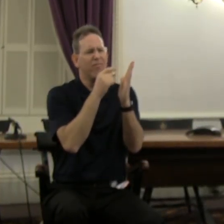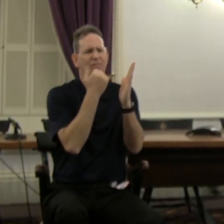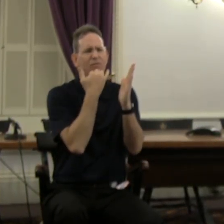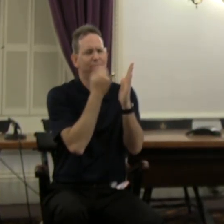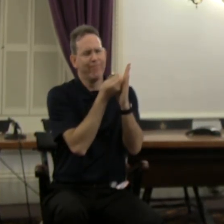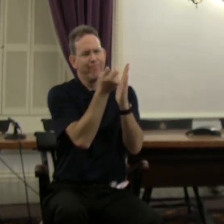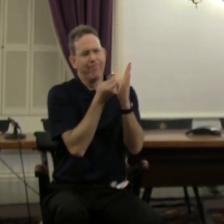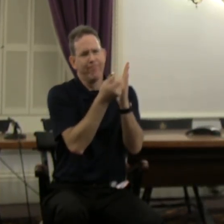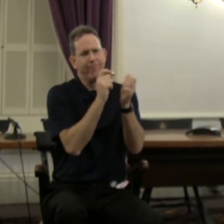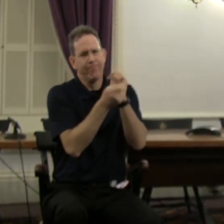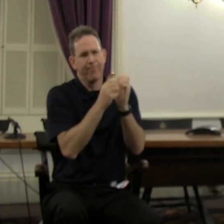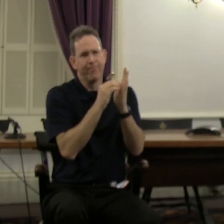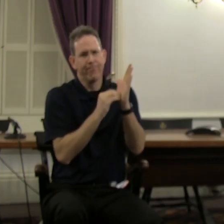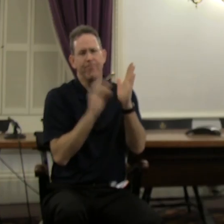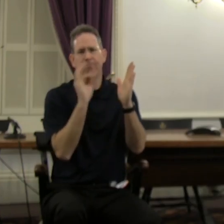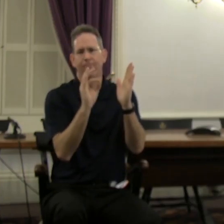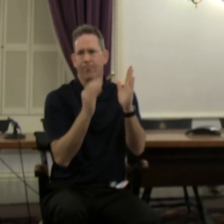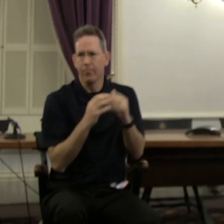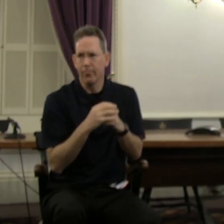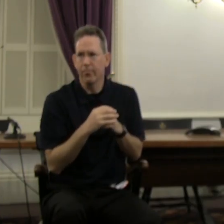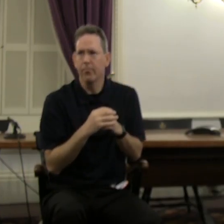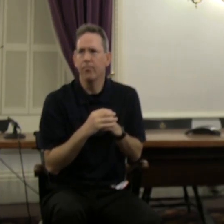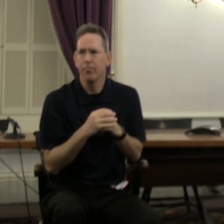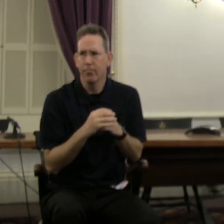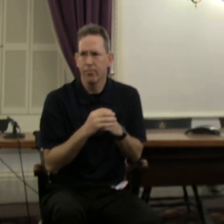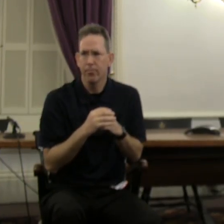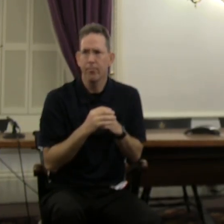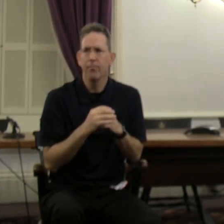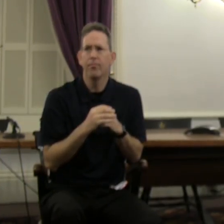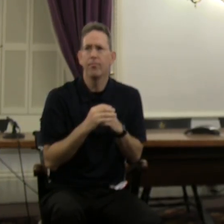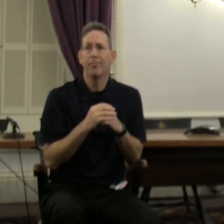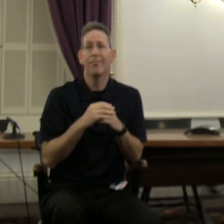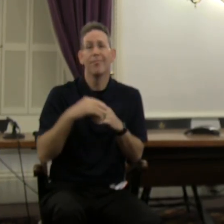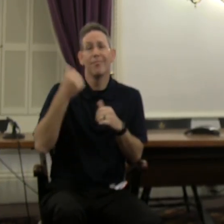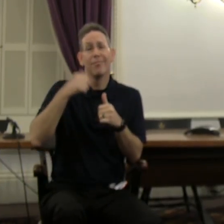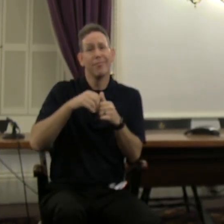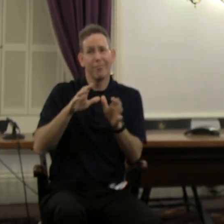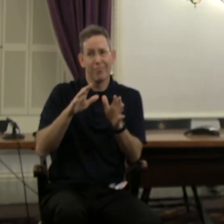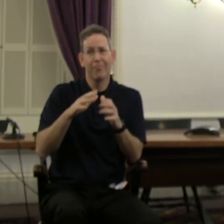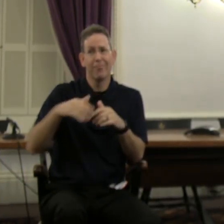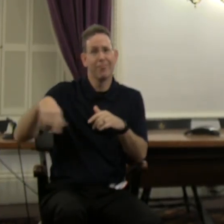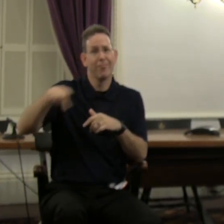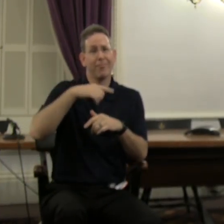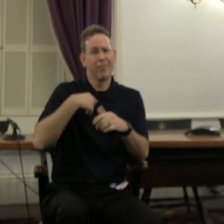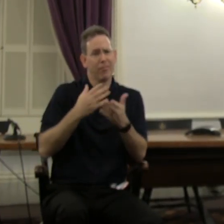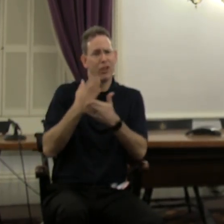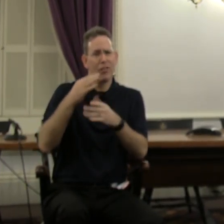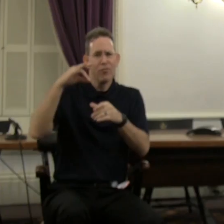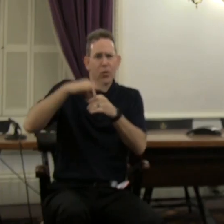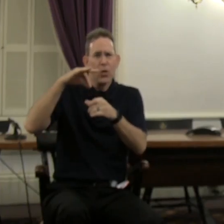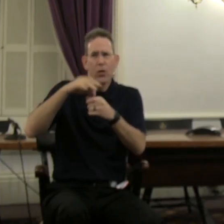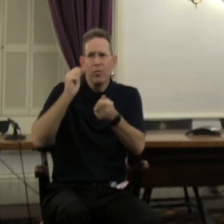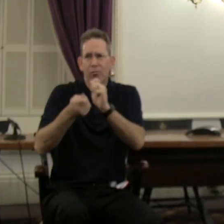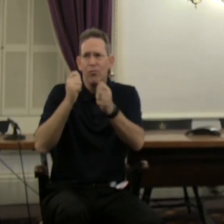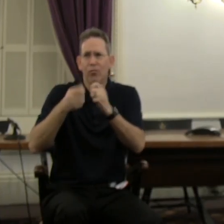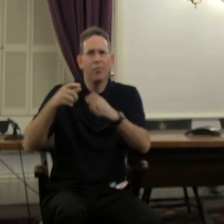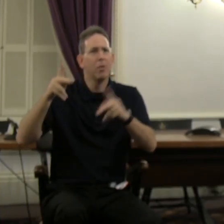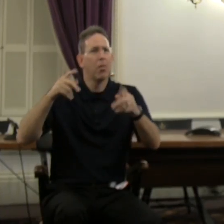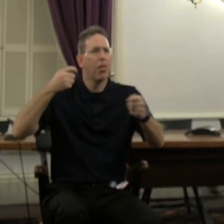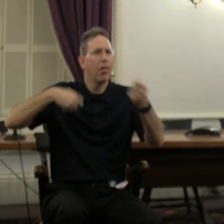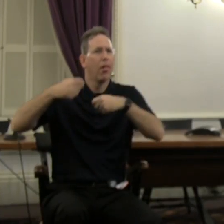voted against those judicial nominees who have not committed themselves to support. And it's really court remember that lifetime appointment to the